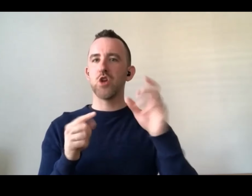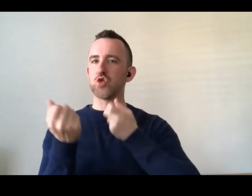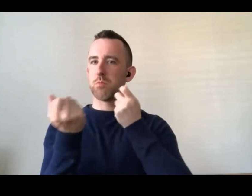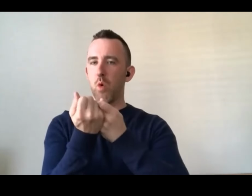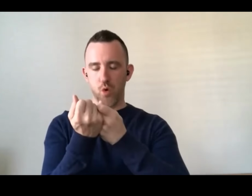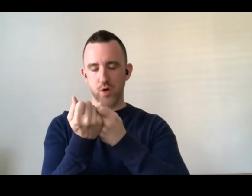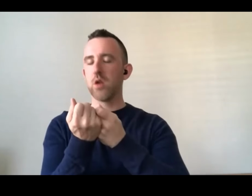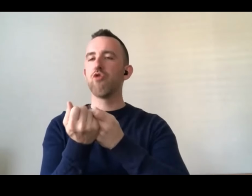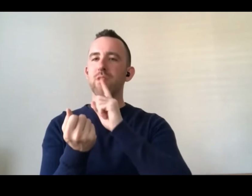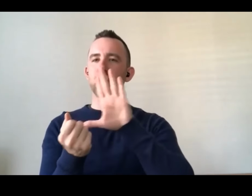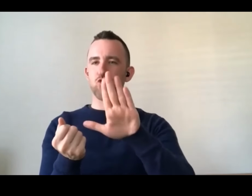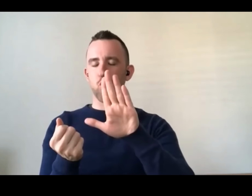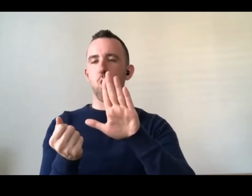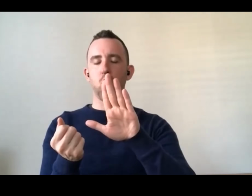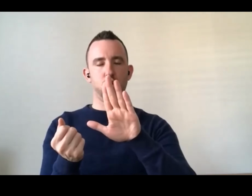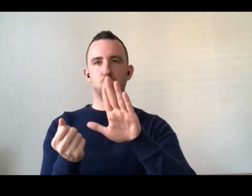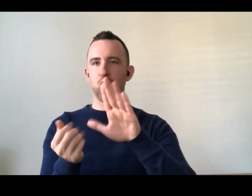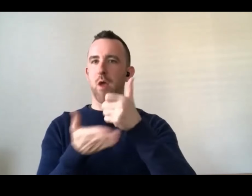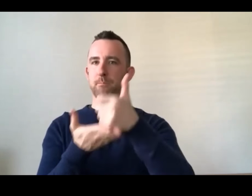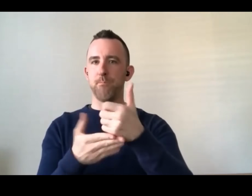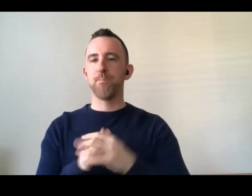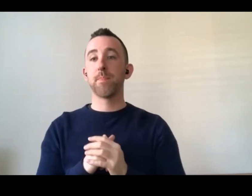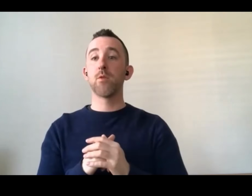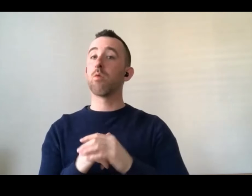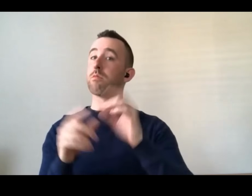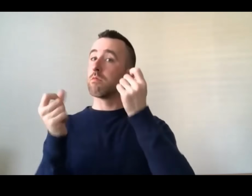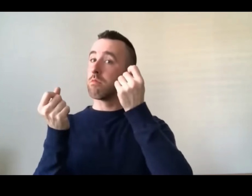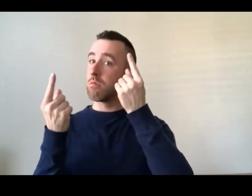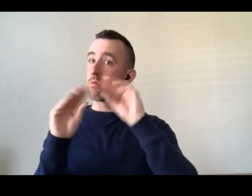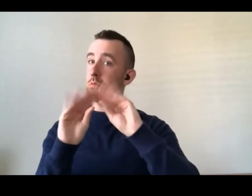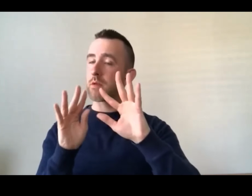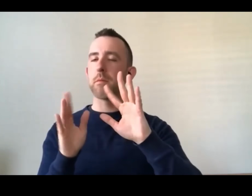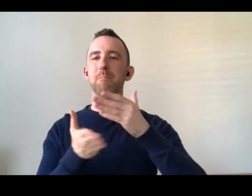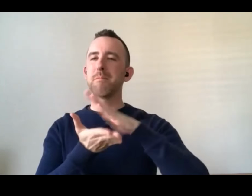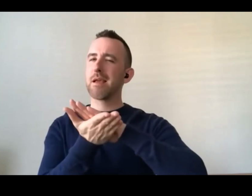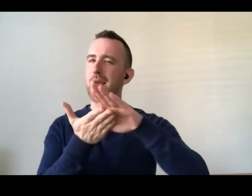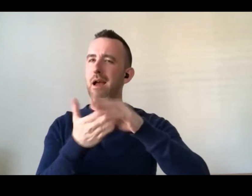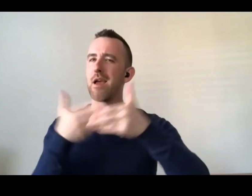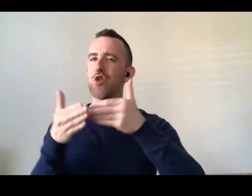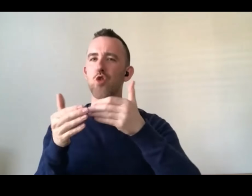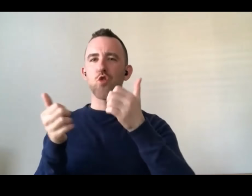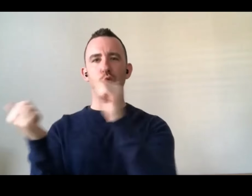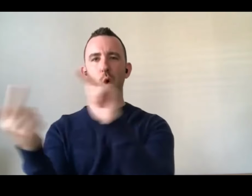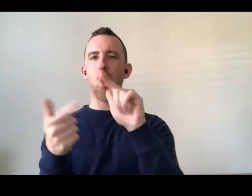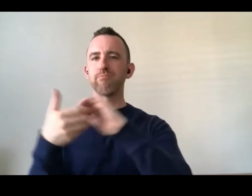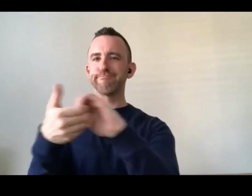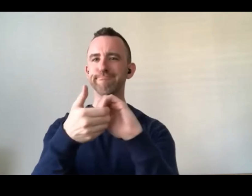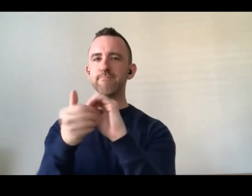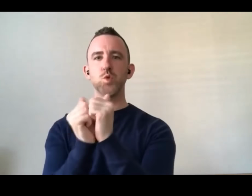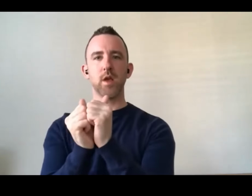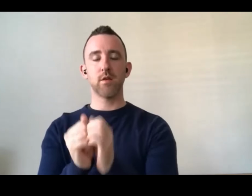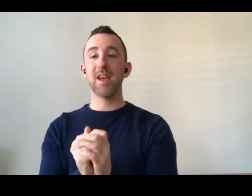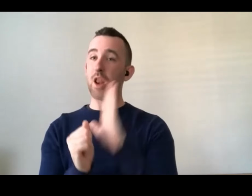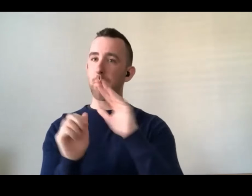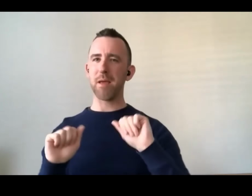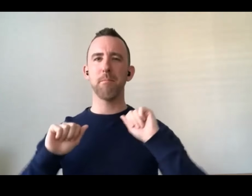of defense. Be kind. You're all in this together, and it's going to be a magical quest.